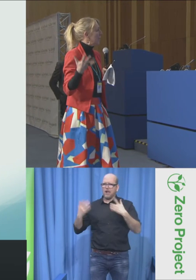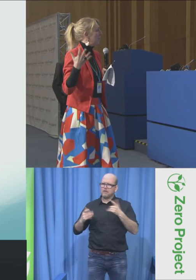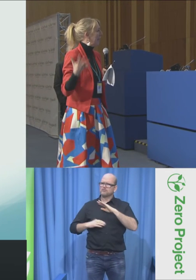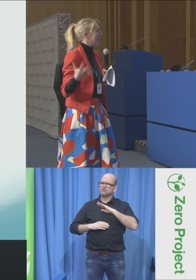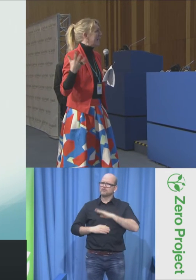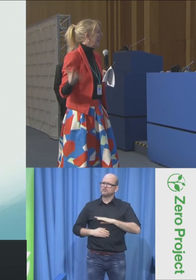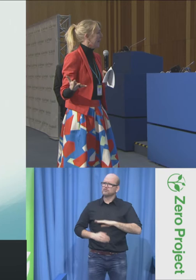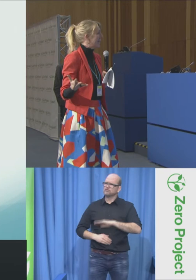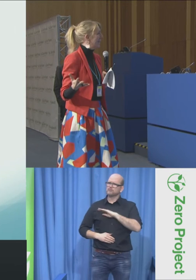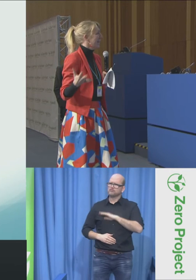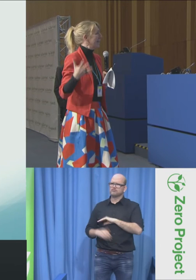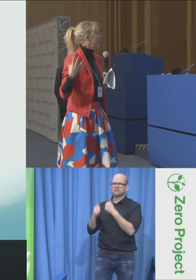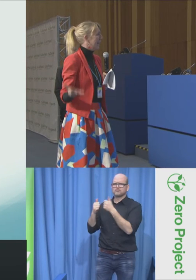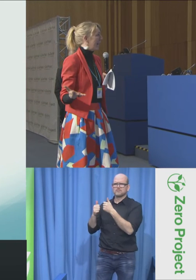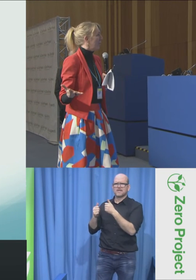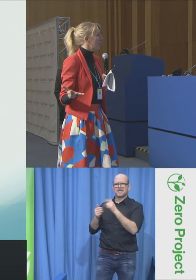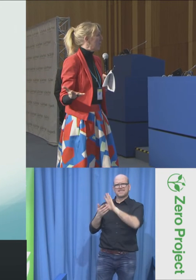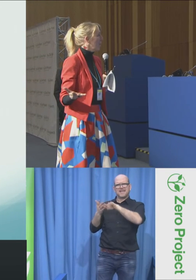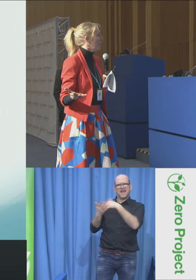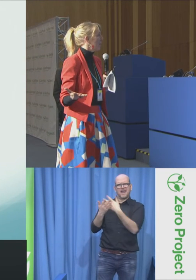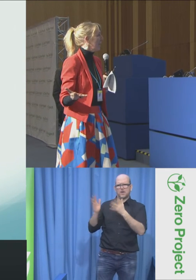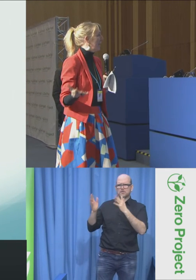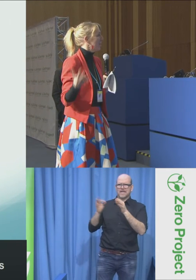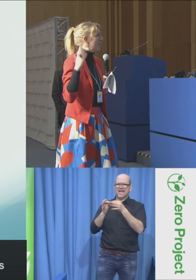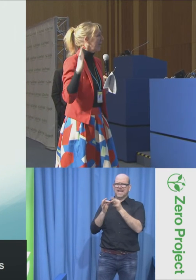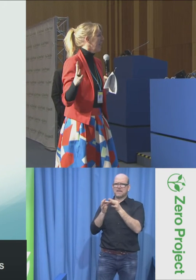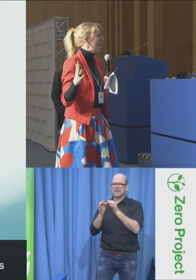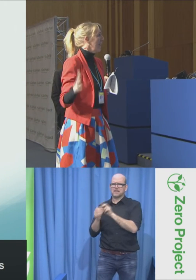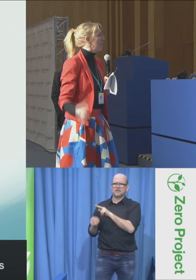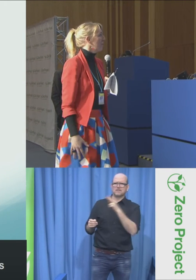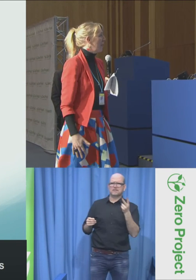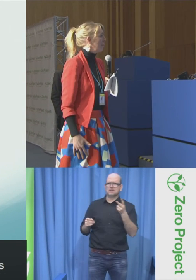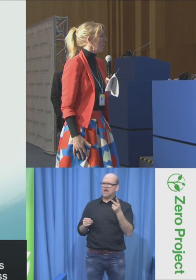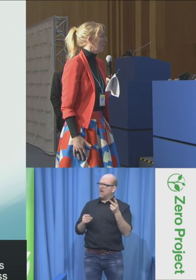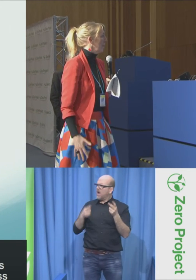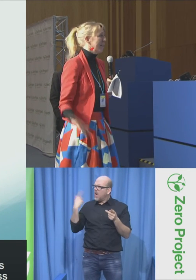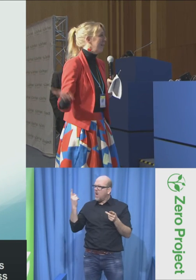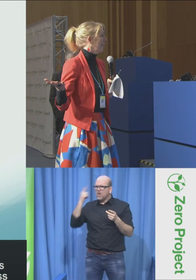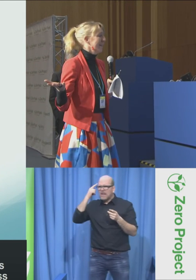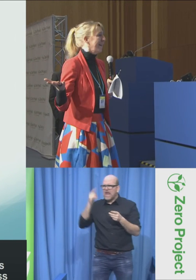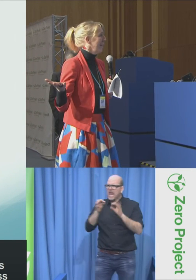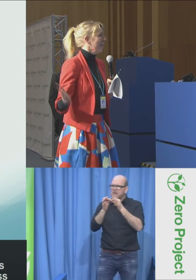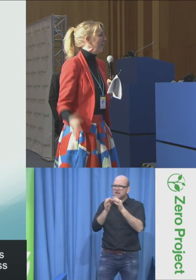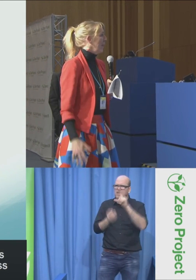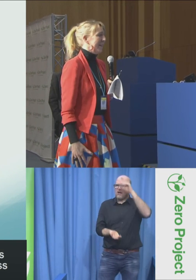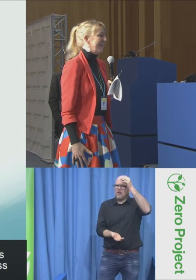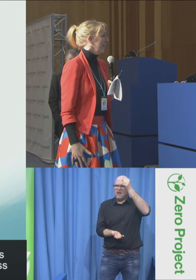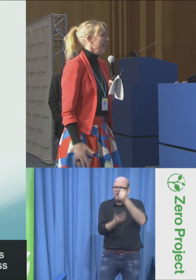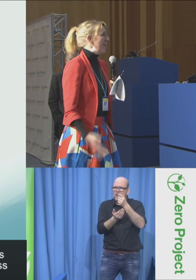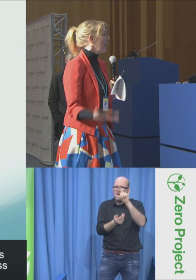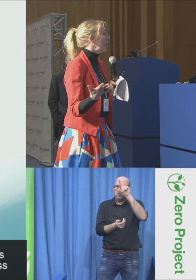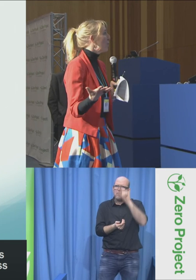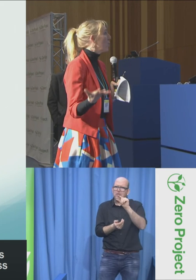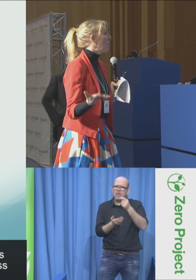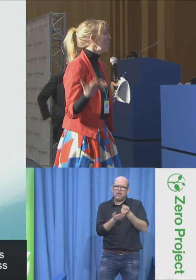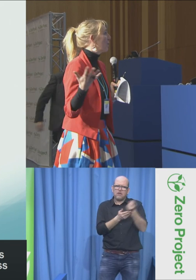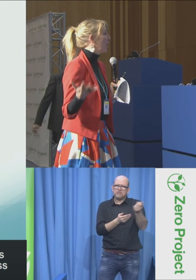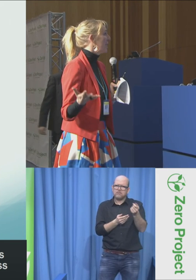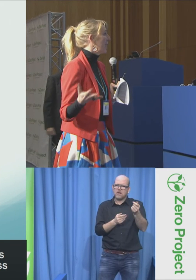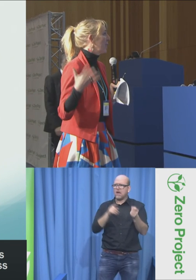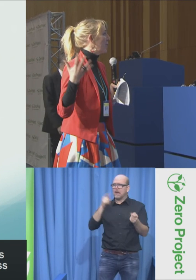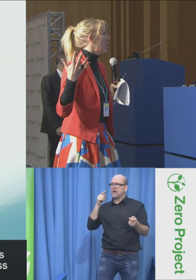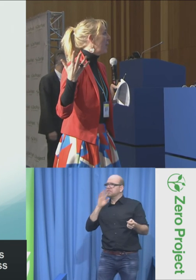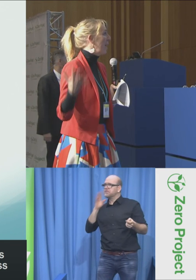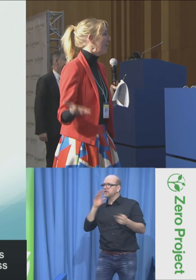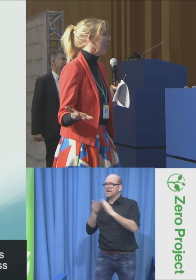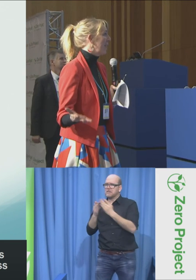language is paid less than a language interpreter. It's unfathomable. Really. Thank you so much for